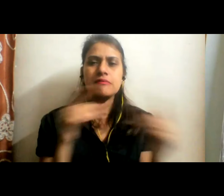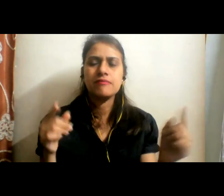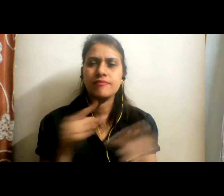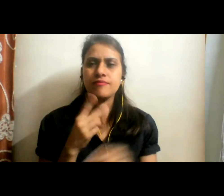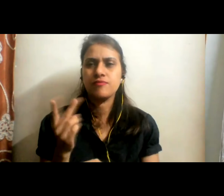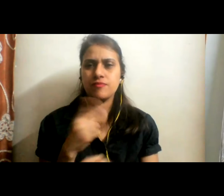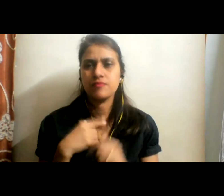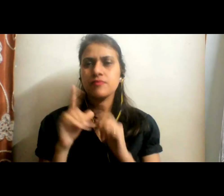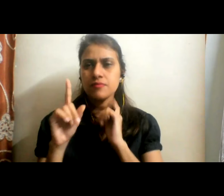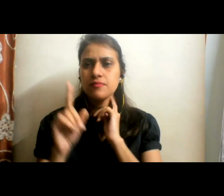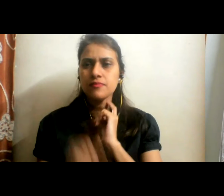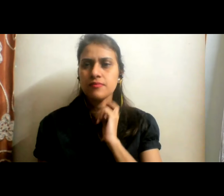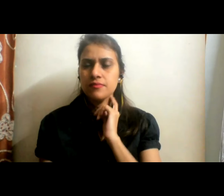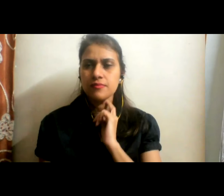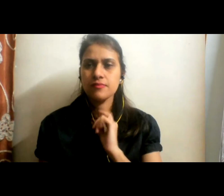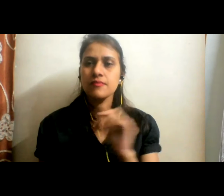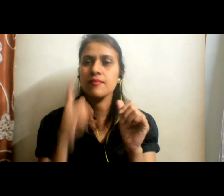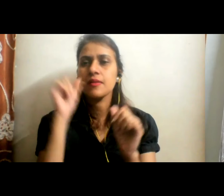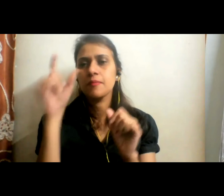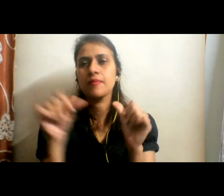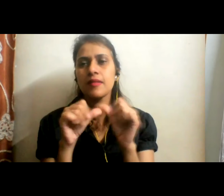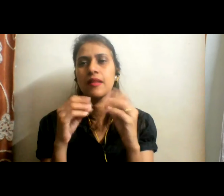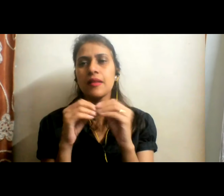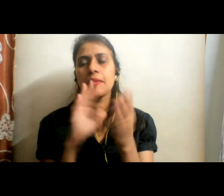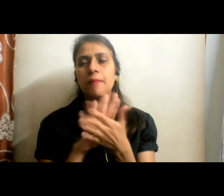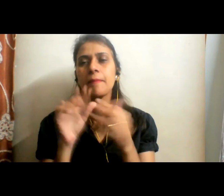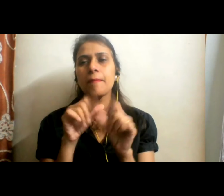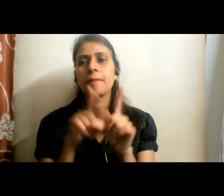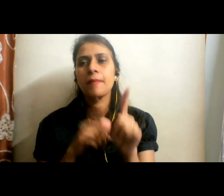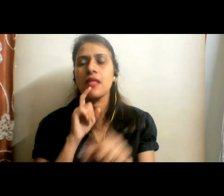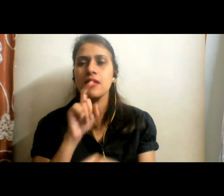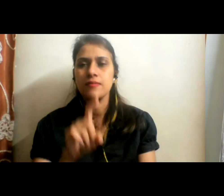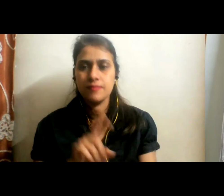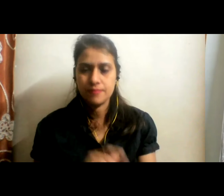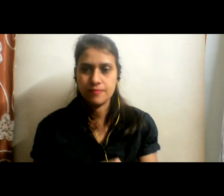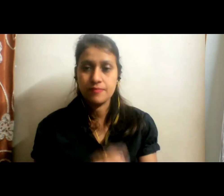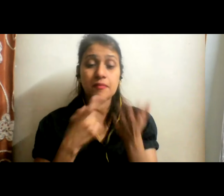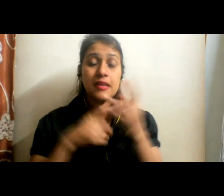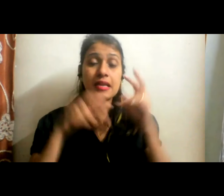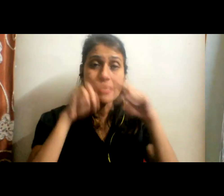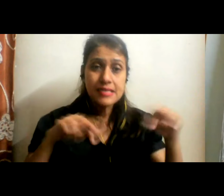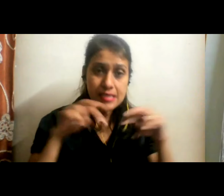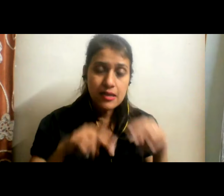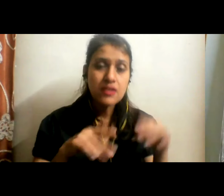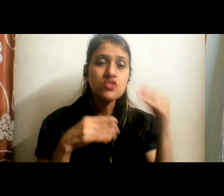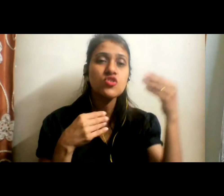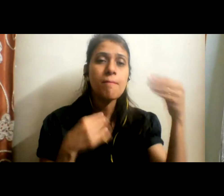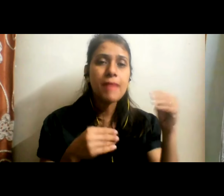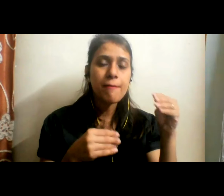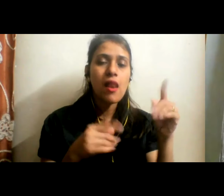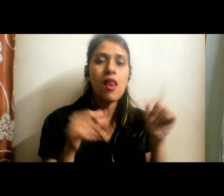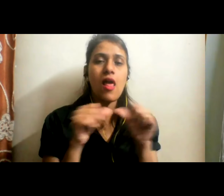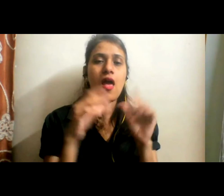Okay. So when I say a research paper, it's more of an academic article which I'll